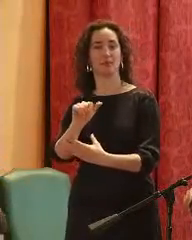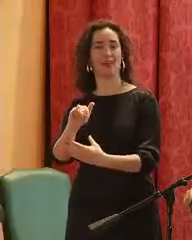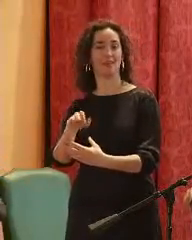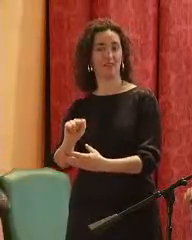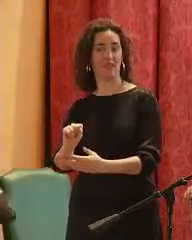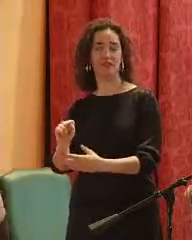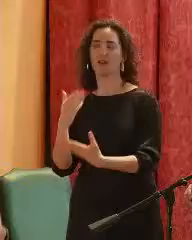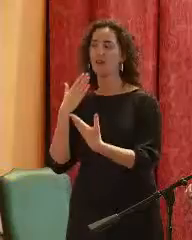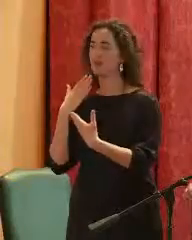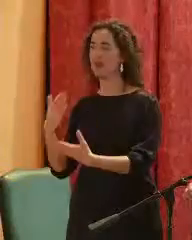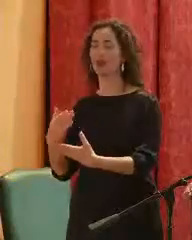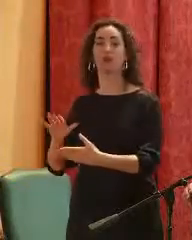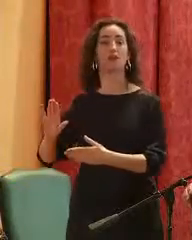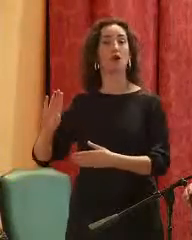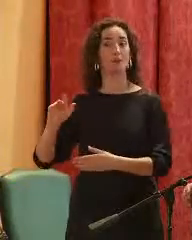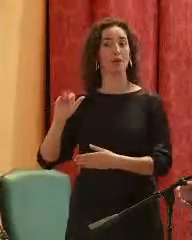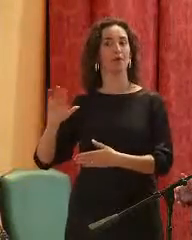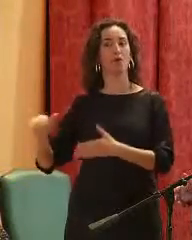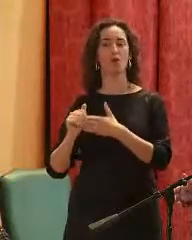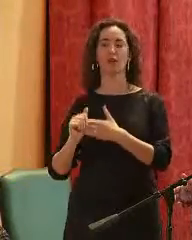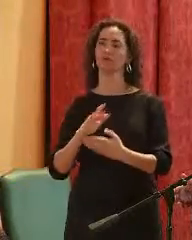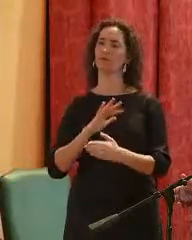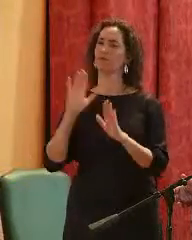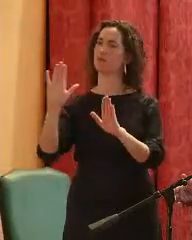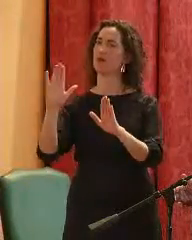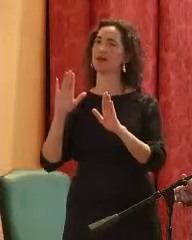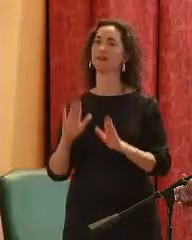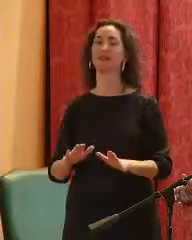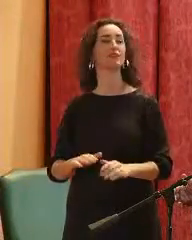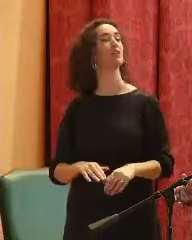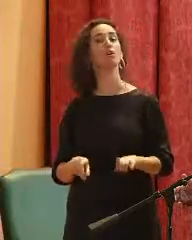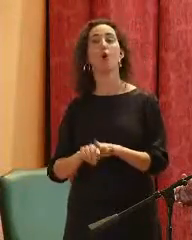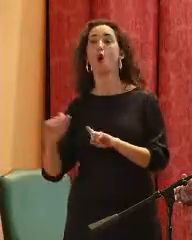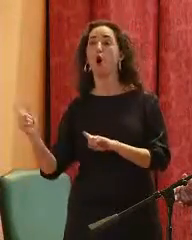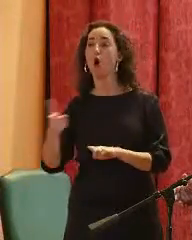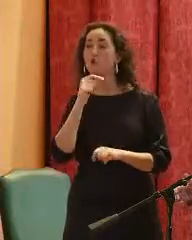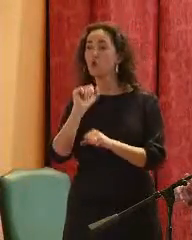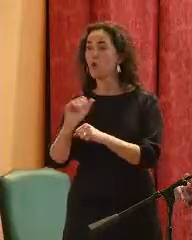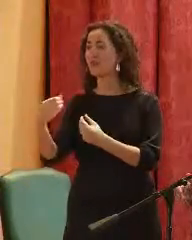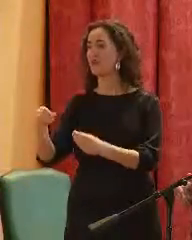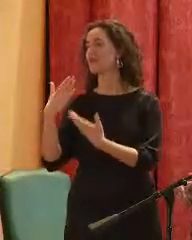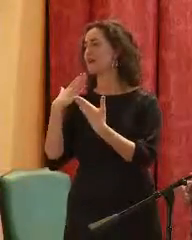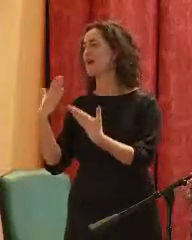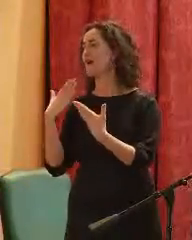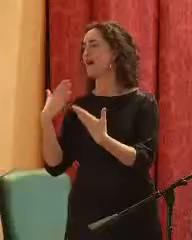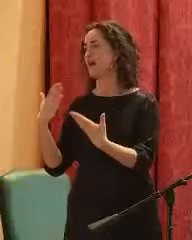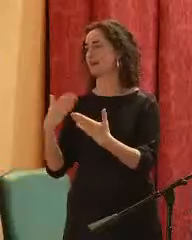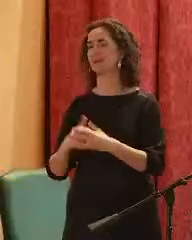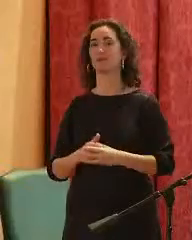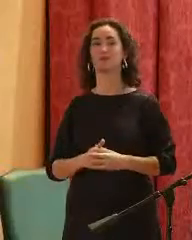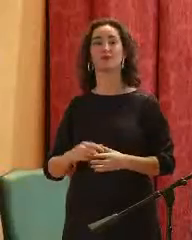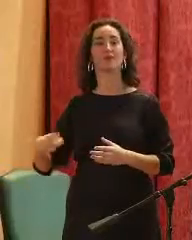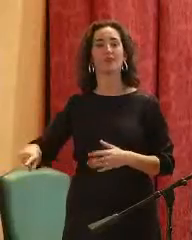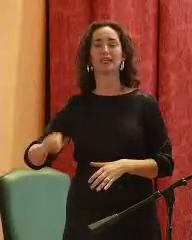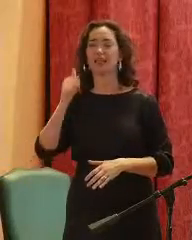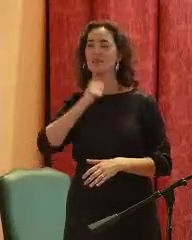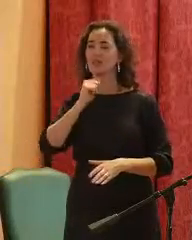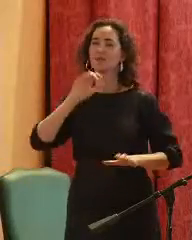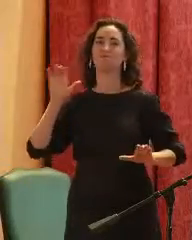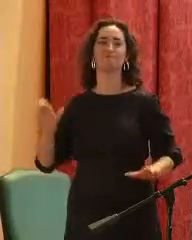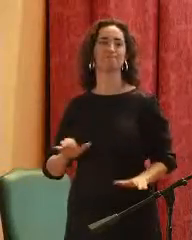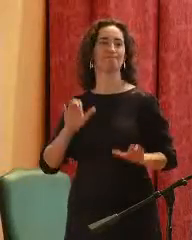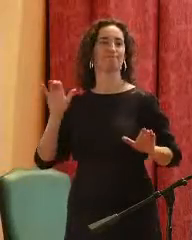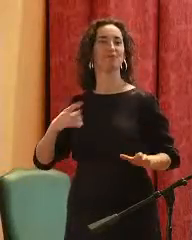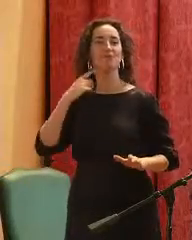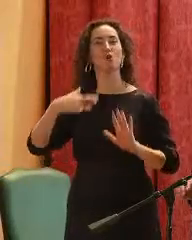leadership has been exceptional, and I want to thank everyone who works in that office. They all work so hard every day on behalf